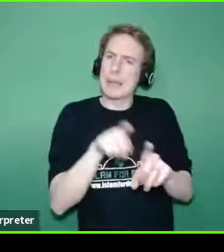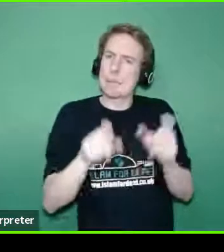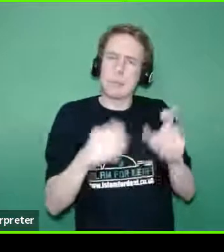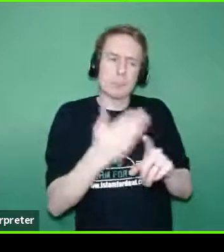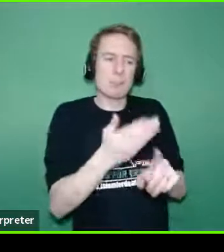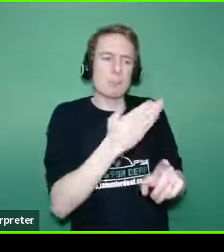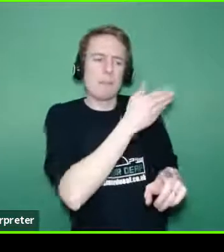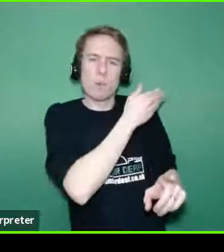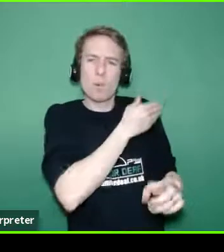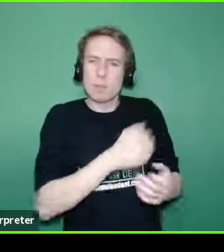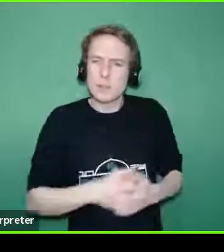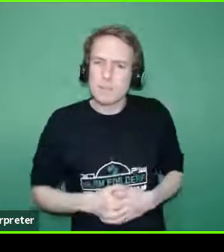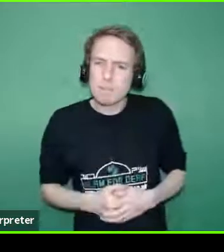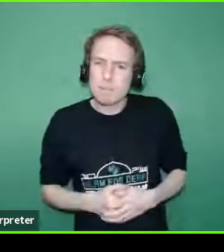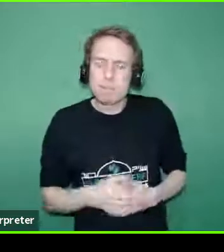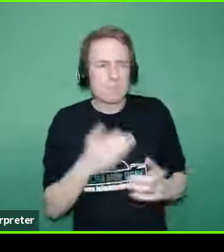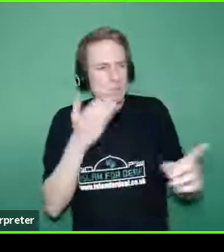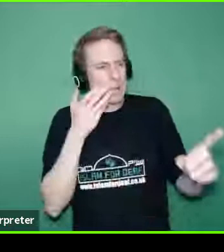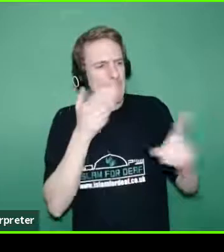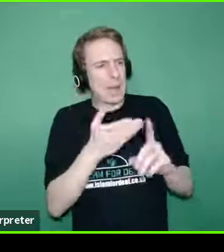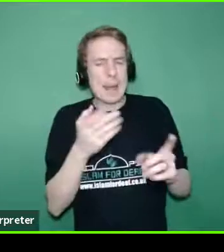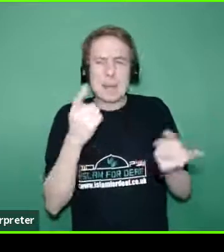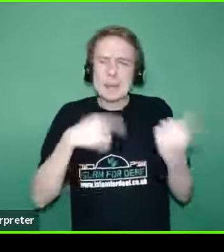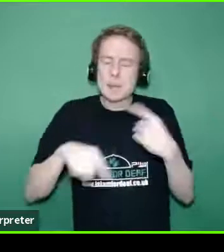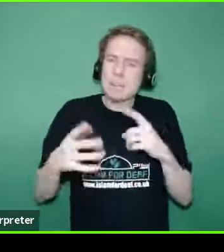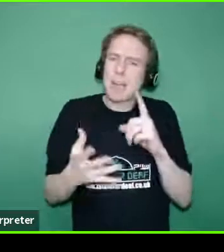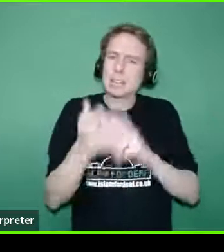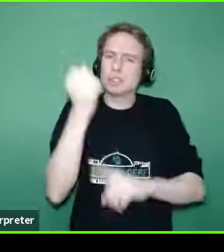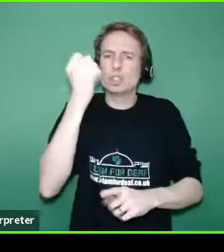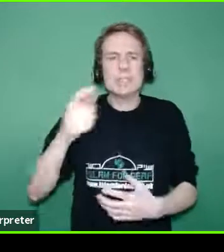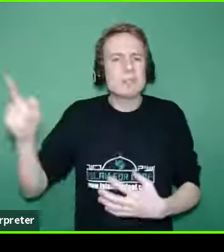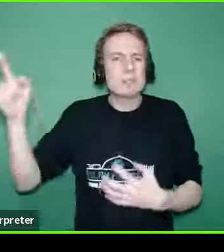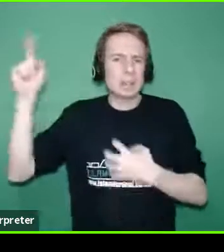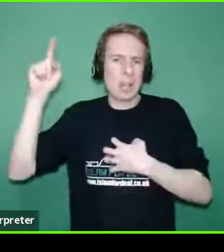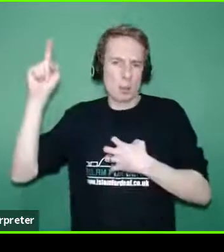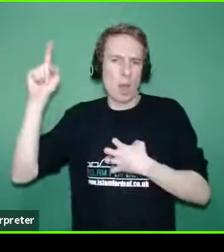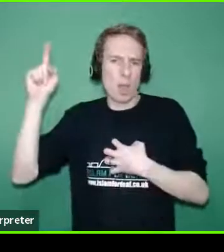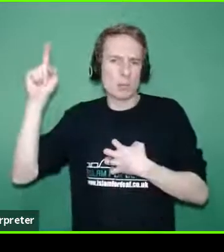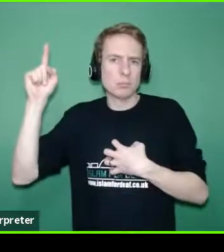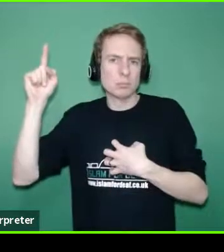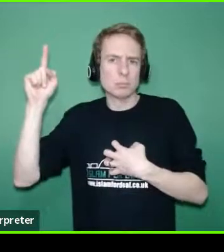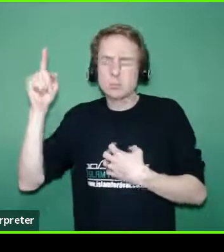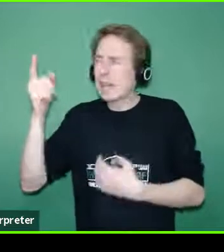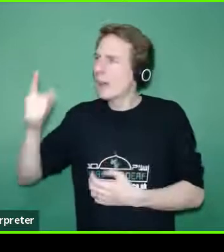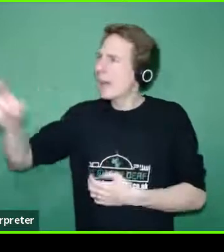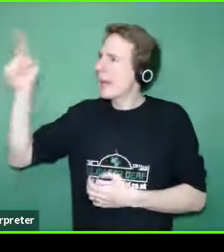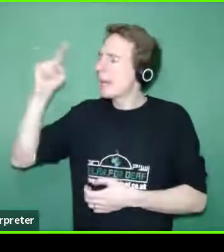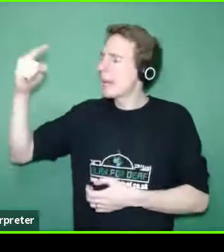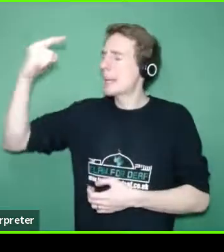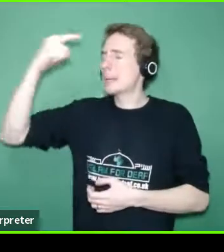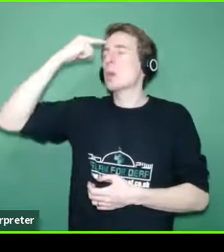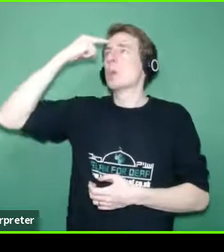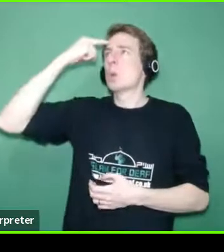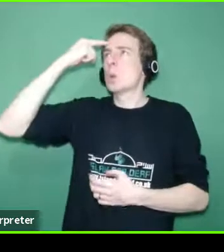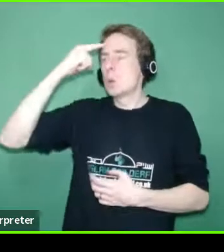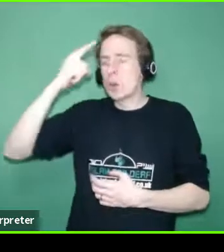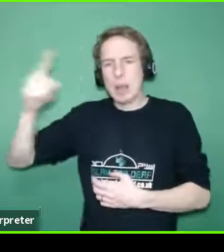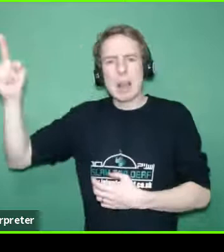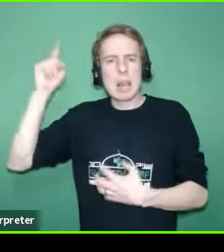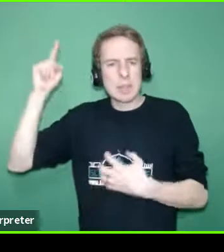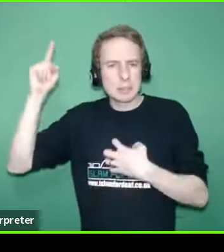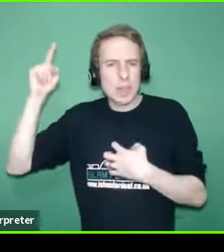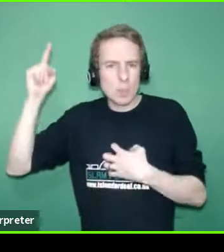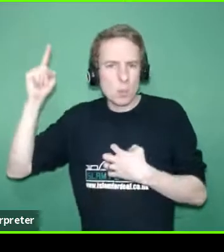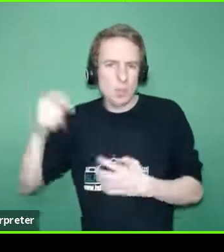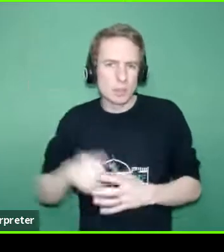sense of God consciousness, taqwa. And Allah, He states in this